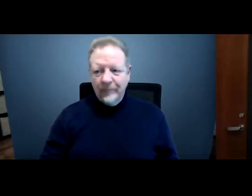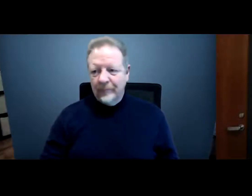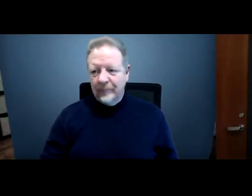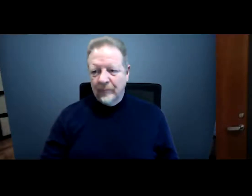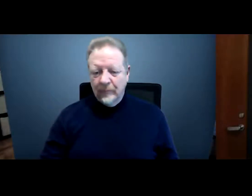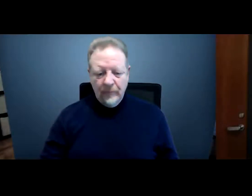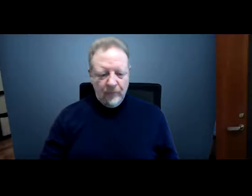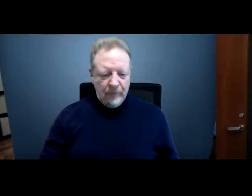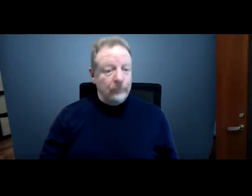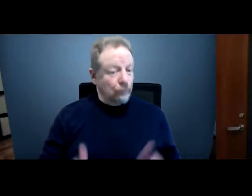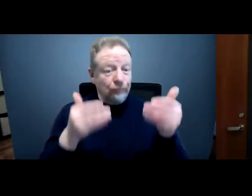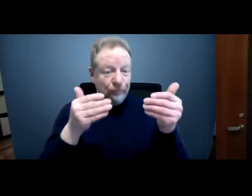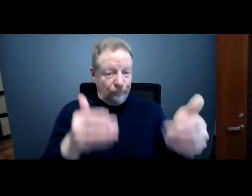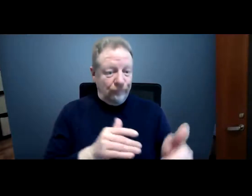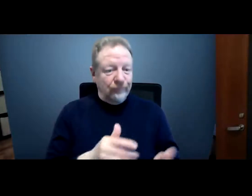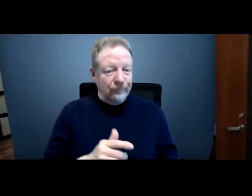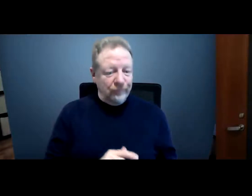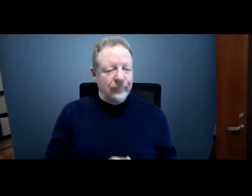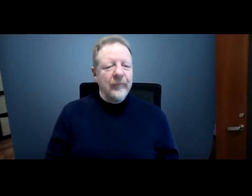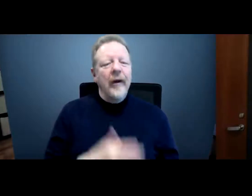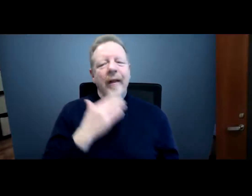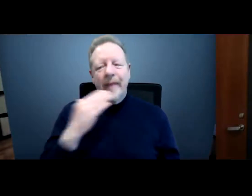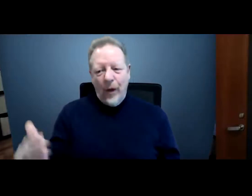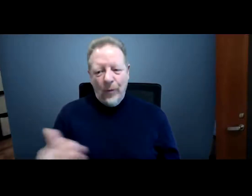You're all set. Okay, great. Thank you.